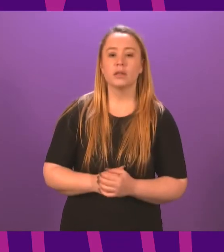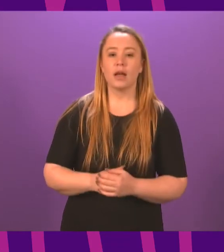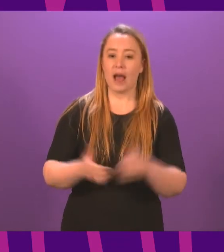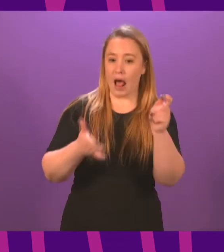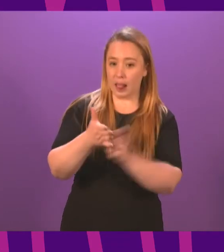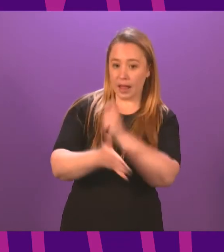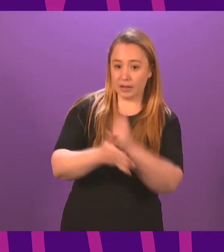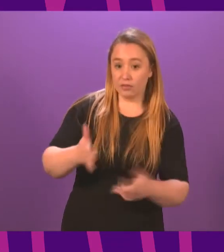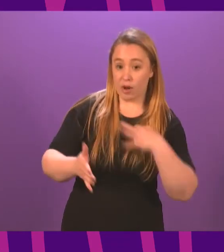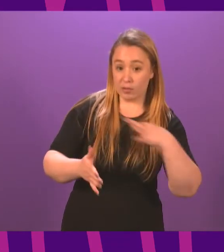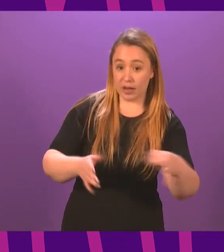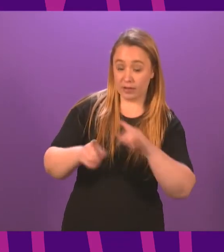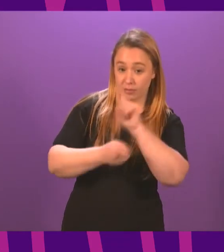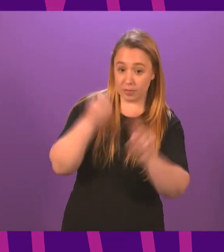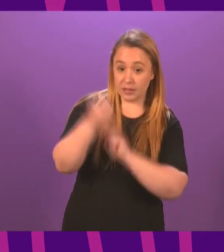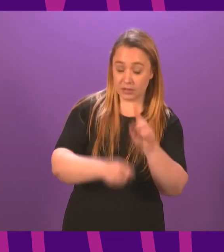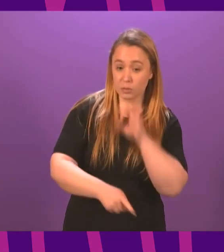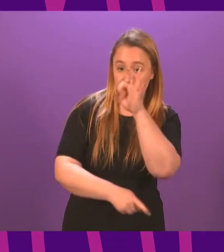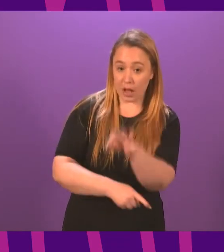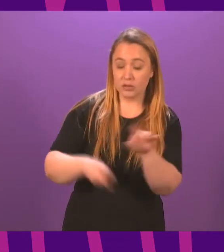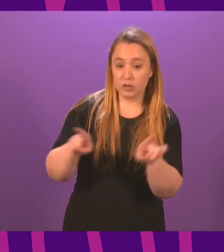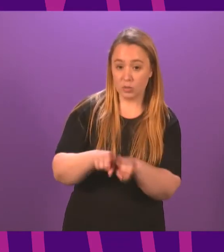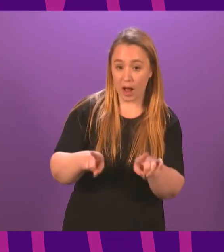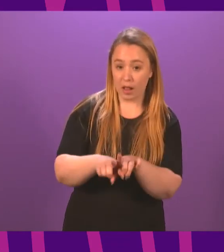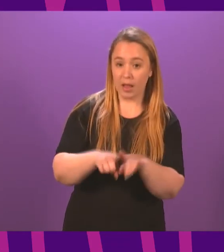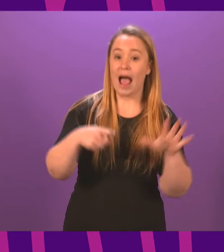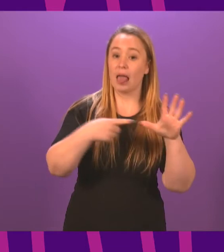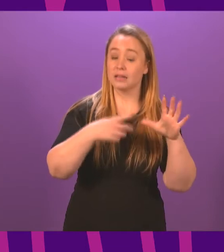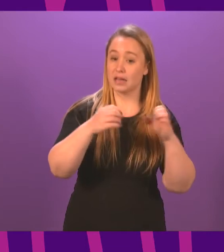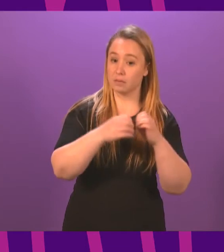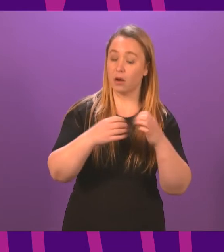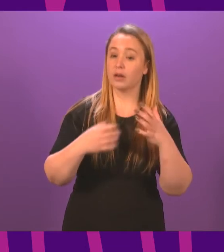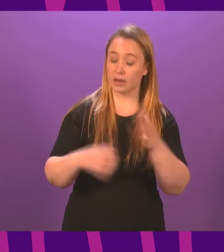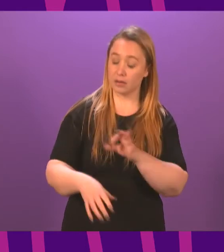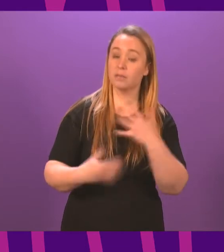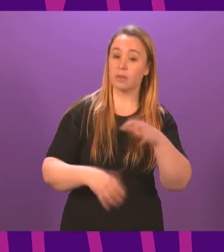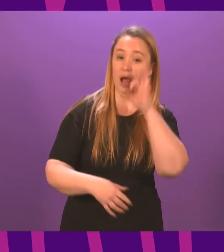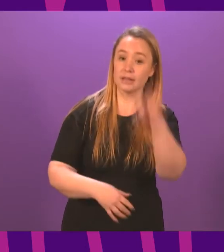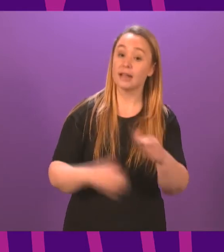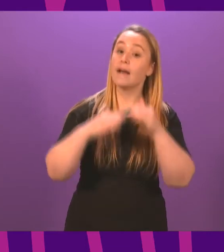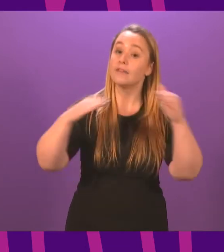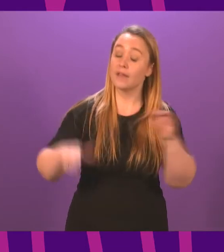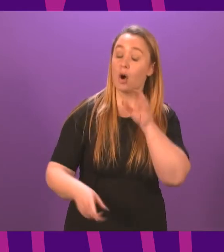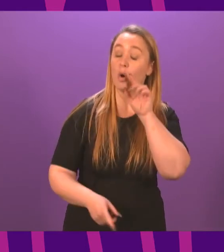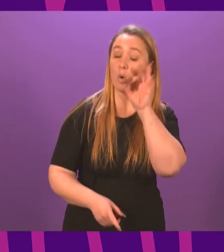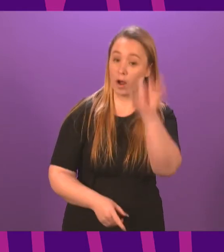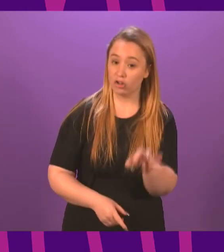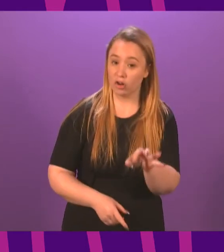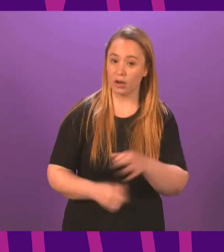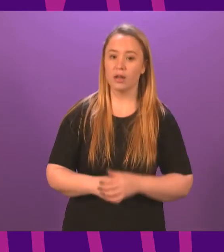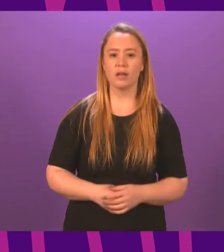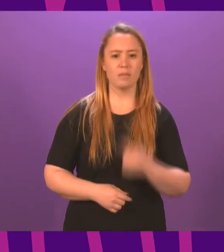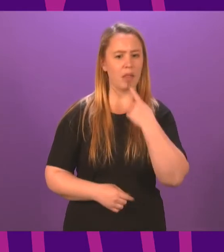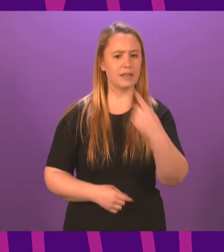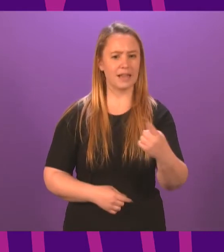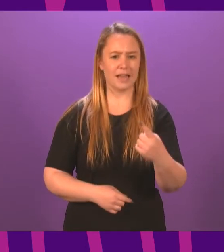meetings a week past Friday by Alexander Burnett, and it was a fair question. But they answered that this was